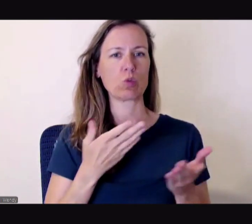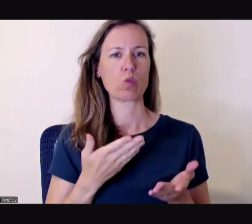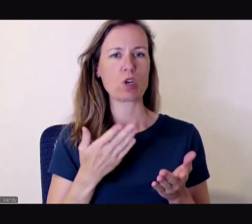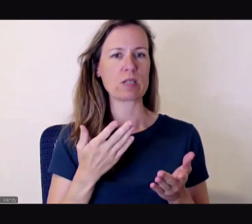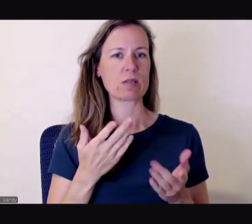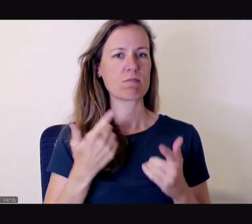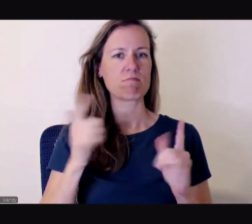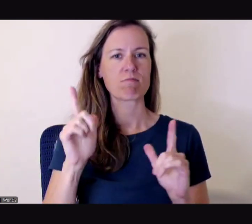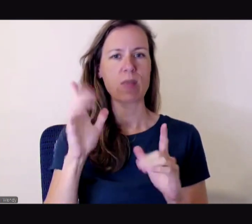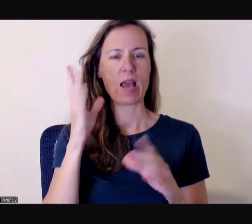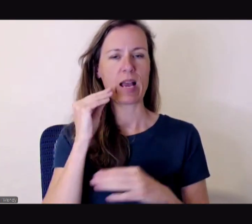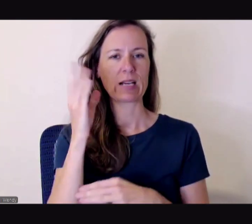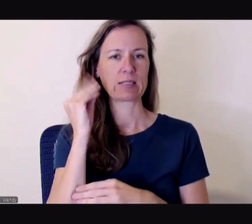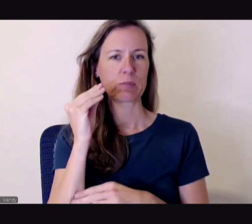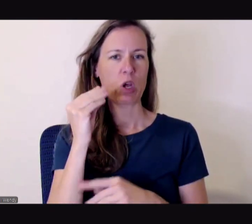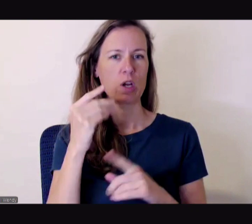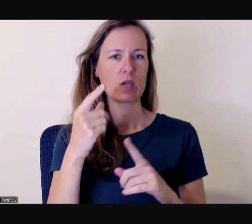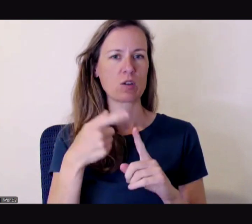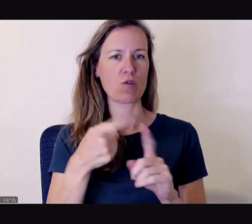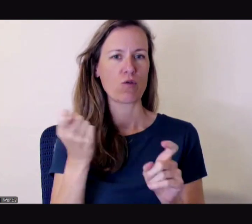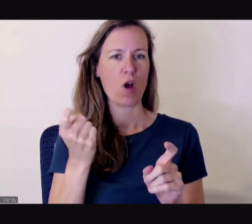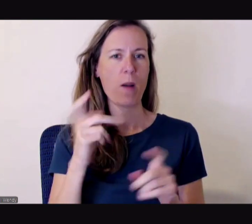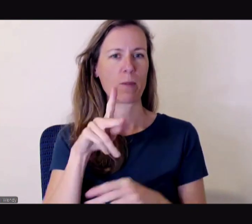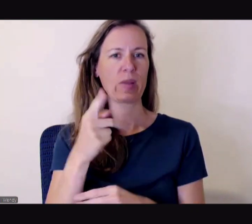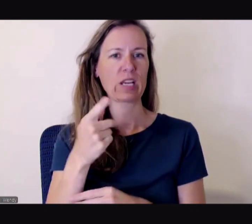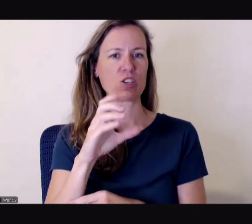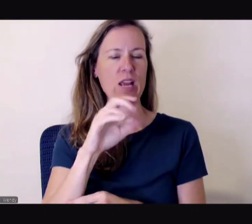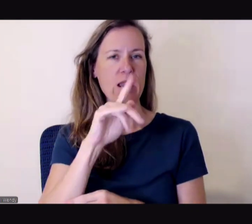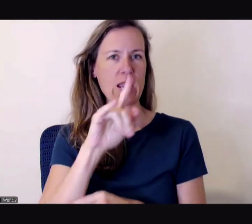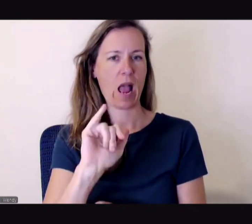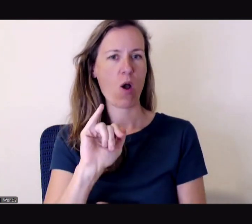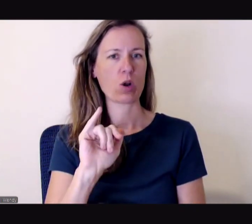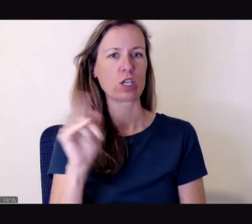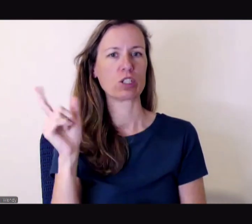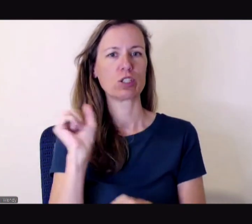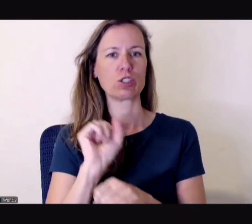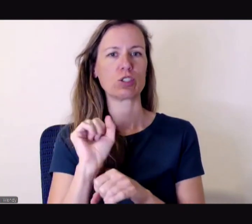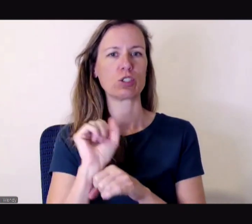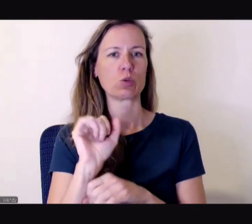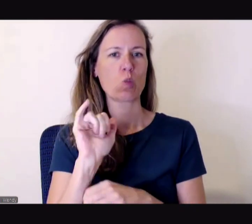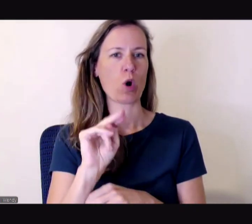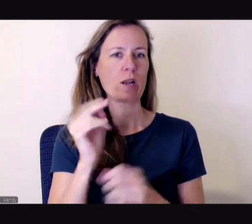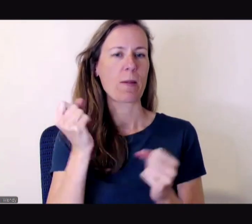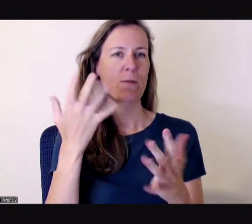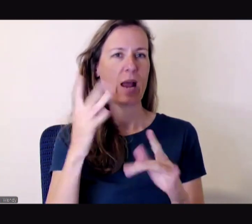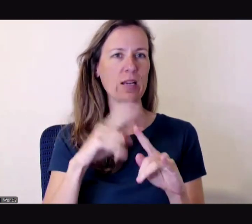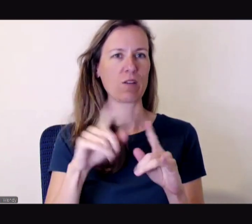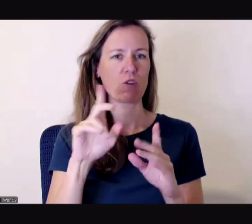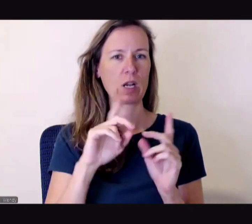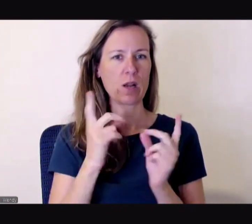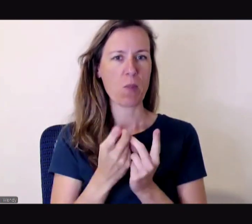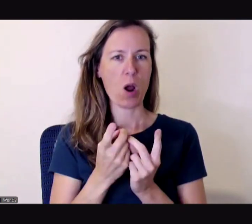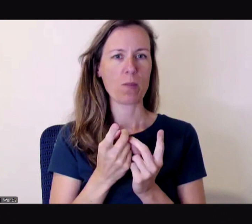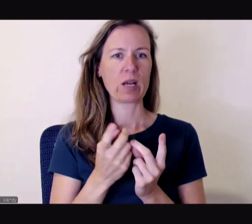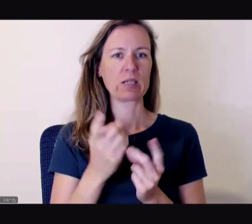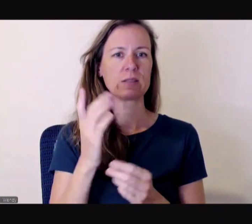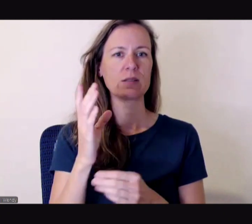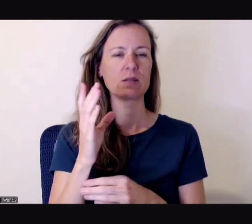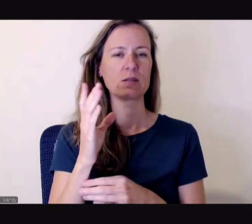She's worked in many departments as far as accounting, human resource, risk management.